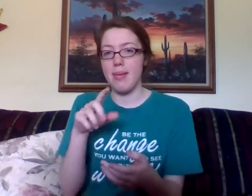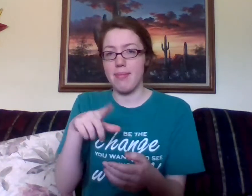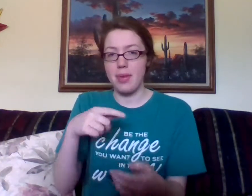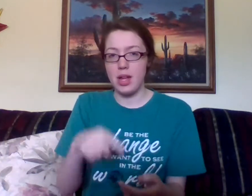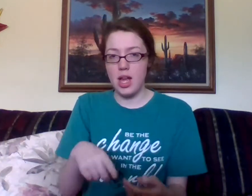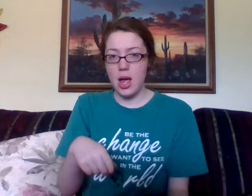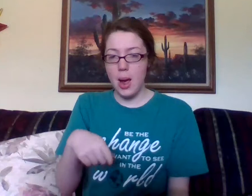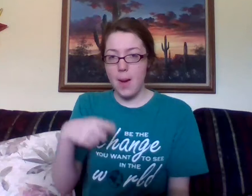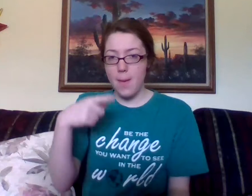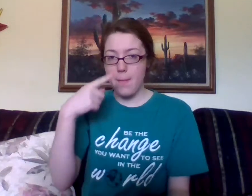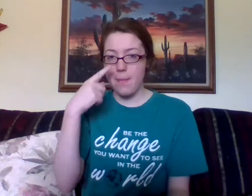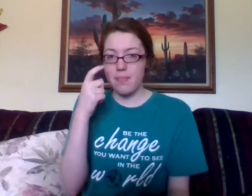I'm